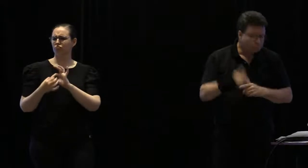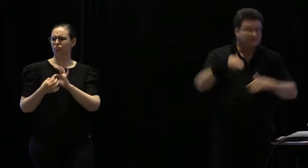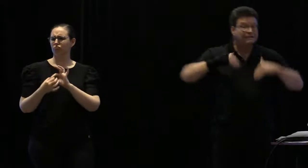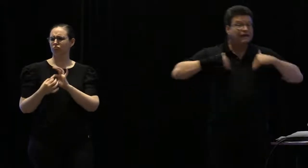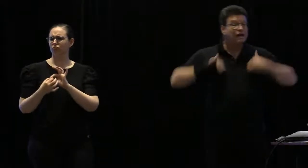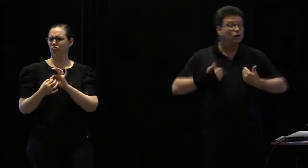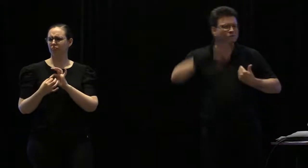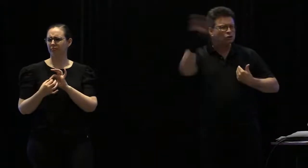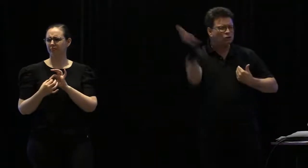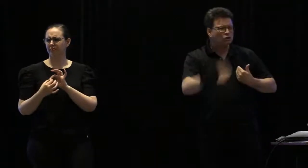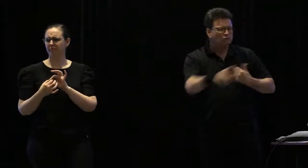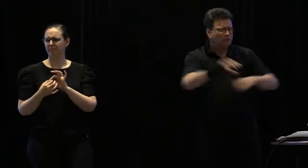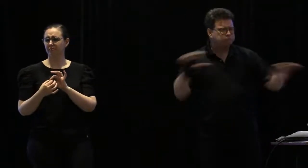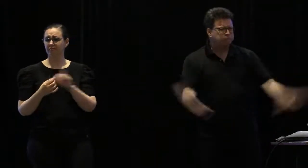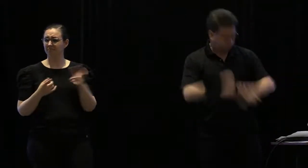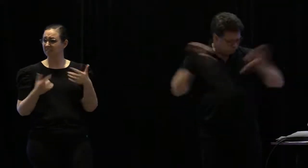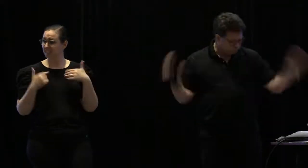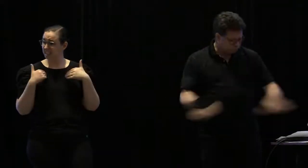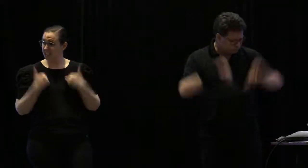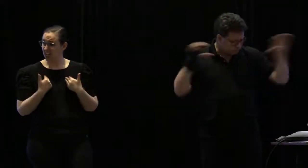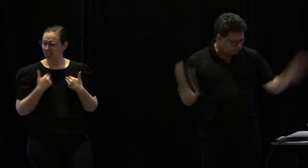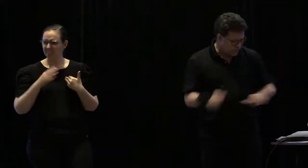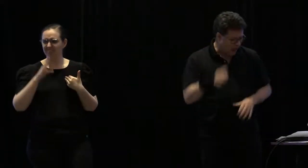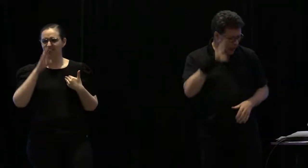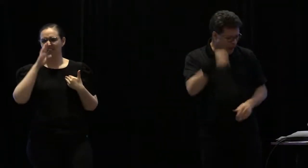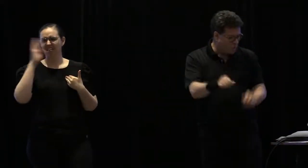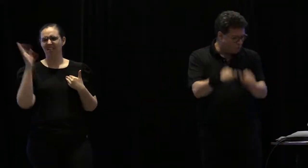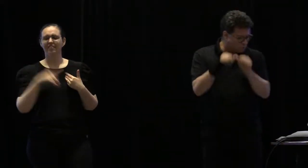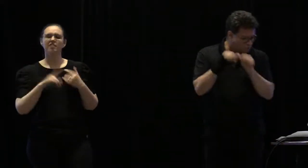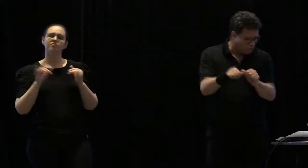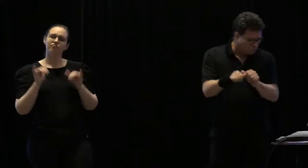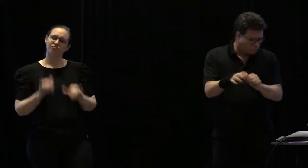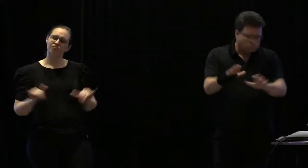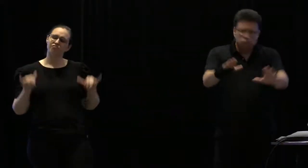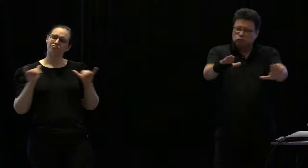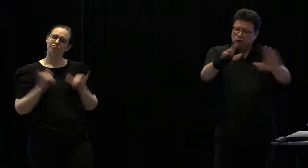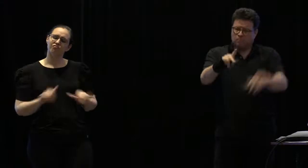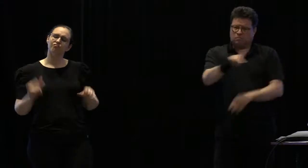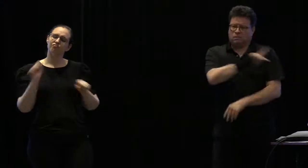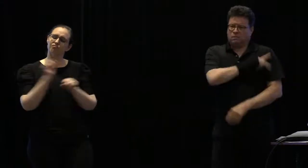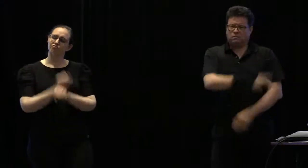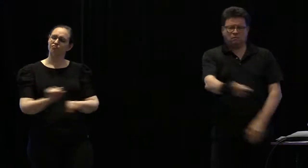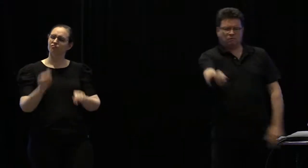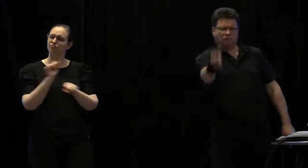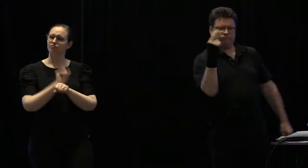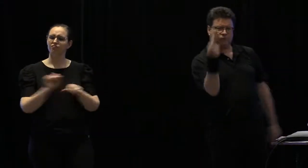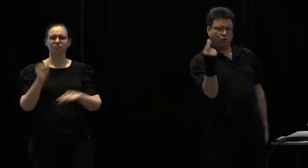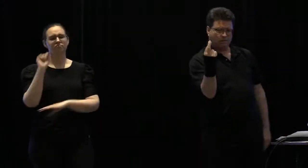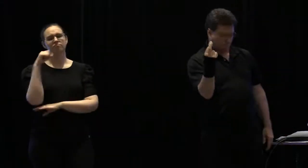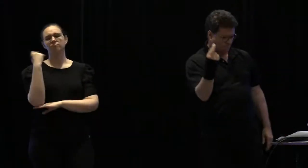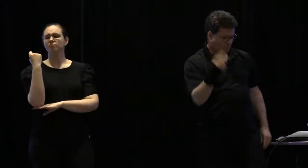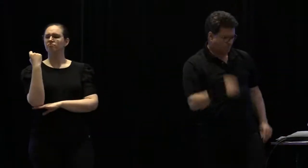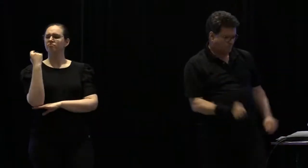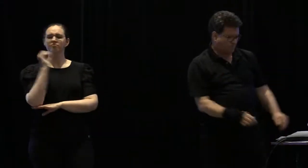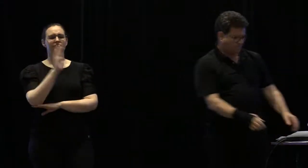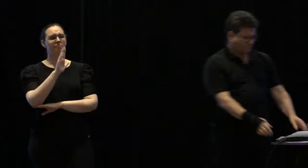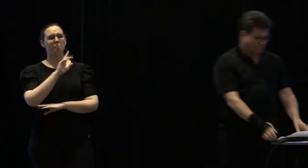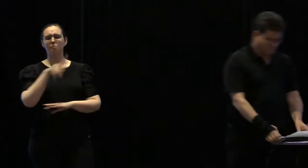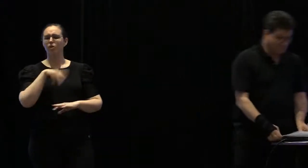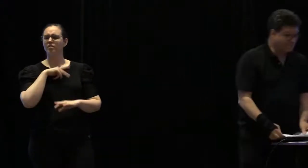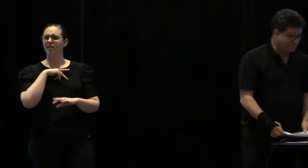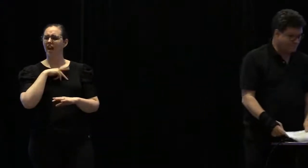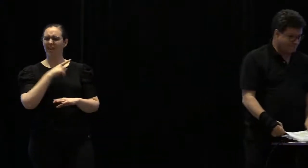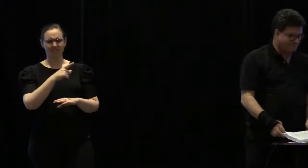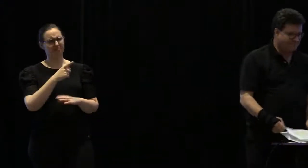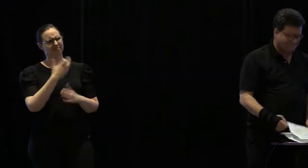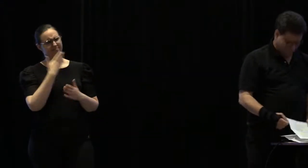colleague. He's an understanding and collaborative person who never tired. He is a